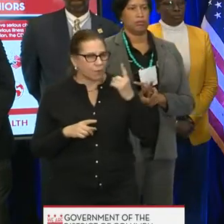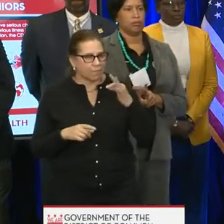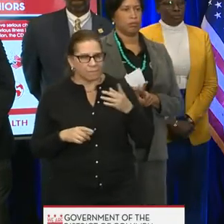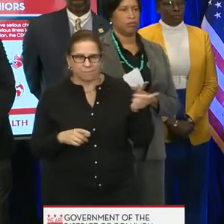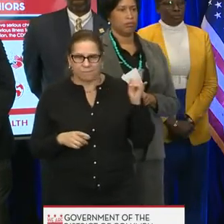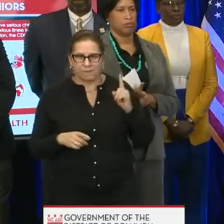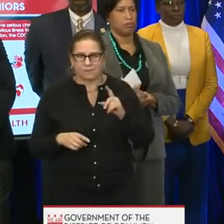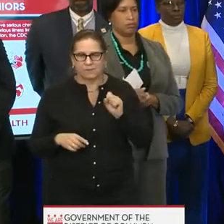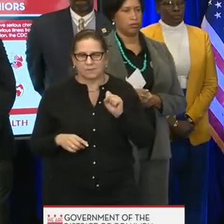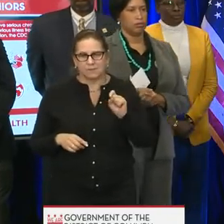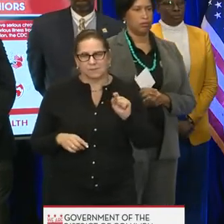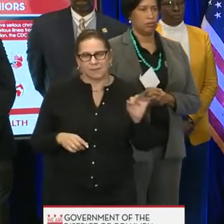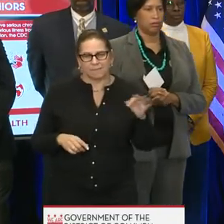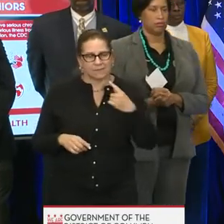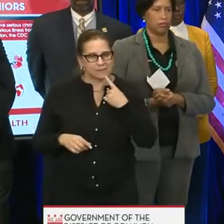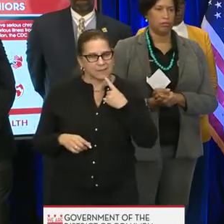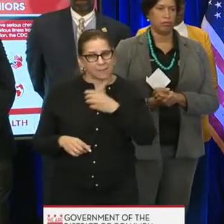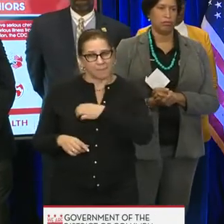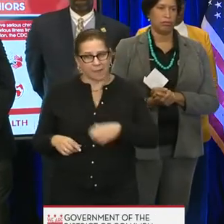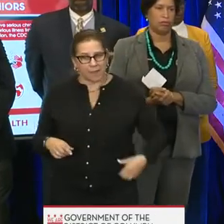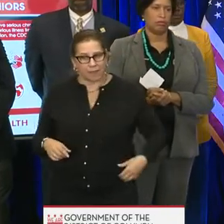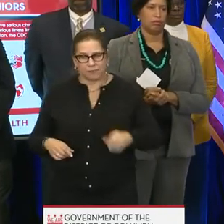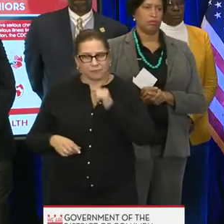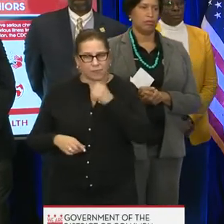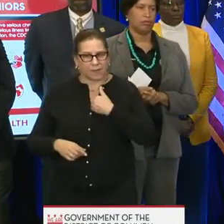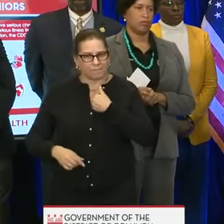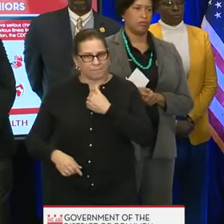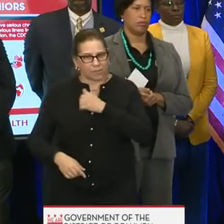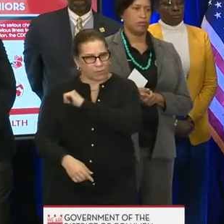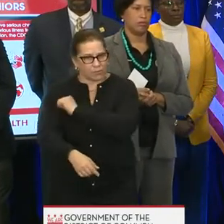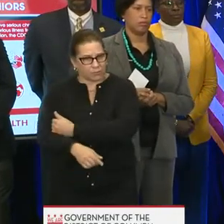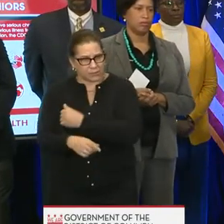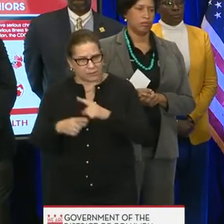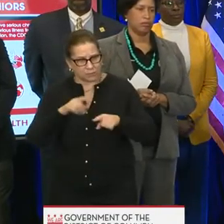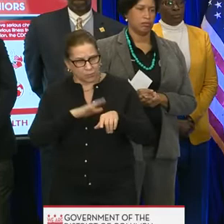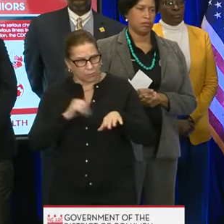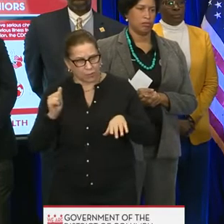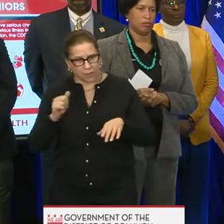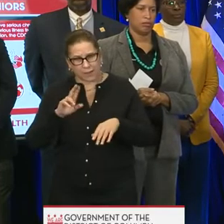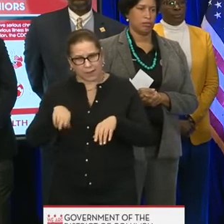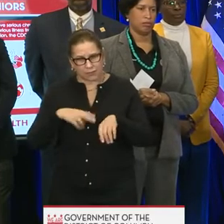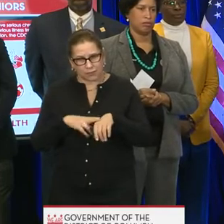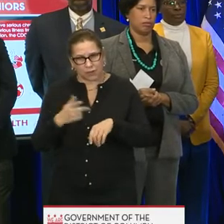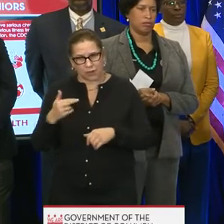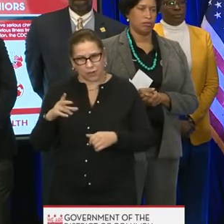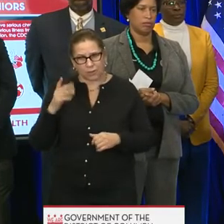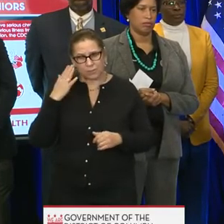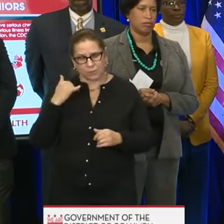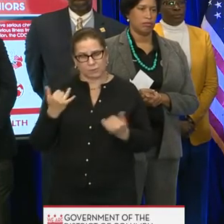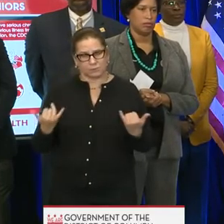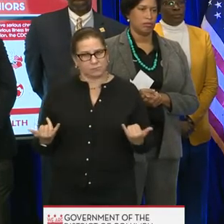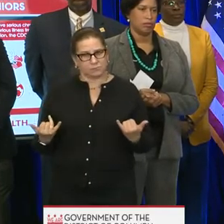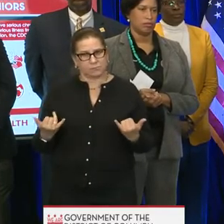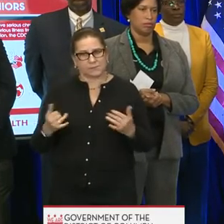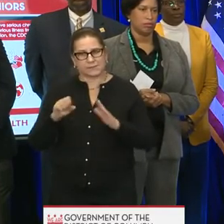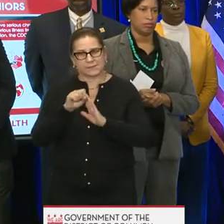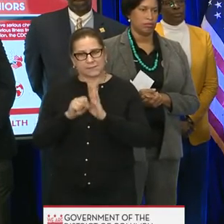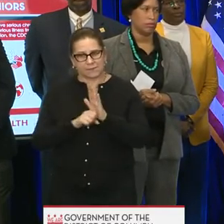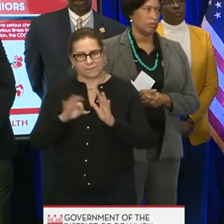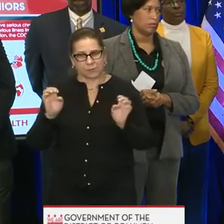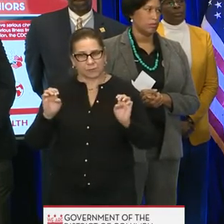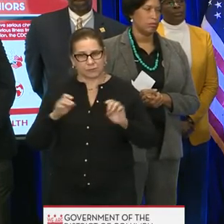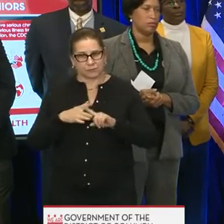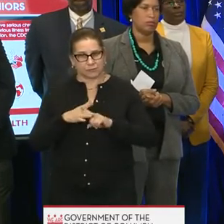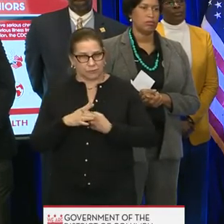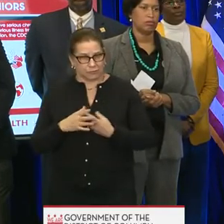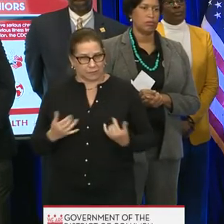the authority to call out the National Guard, but are you saying that because the state of emergency has been implemented that has changed?